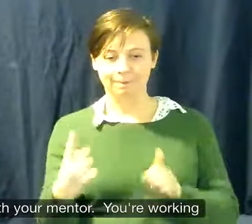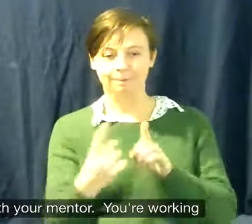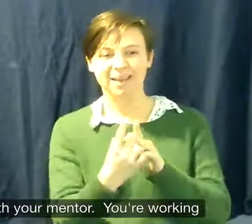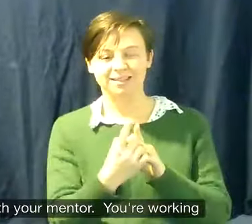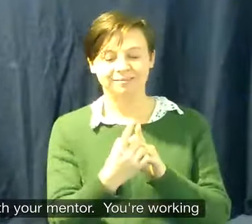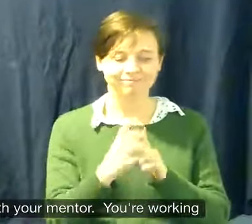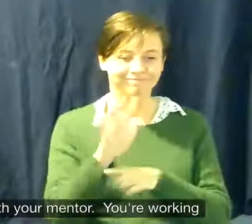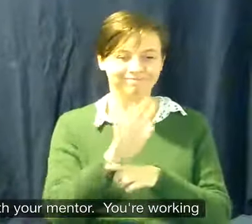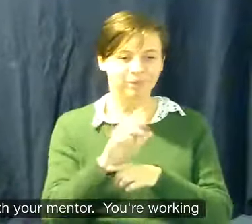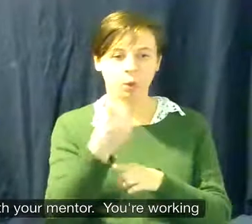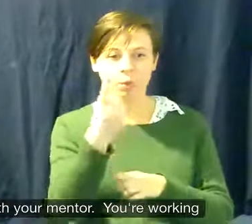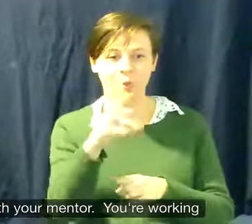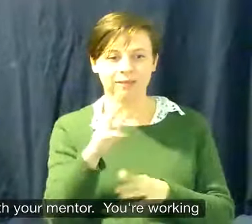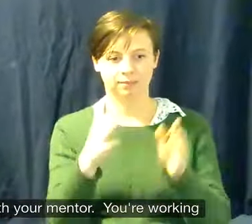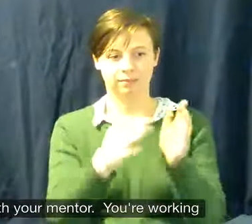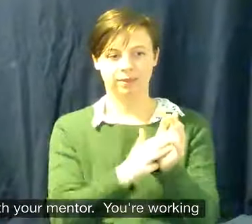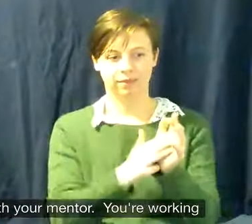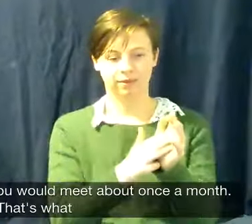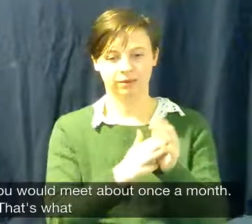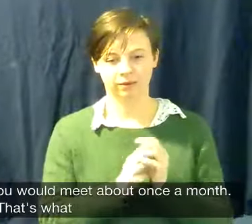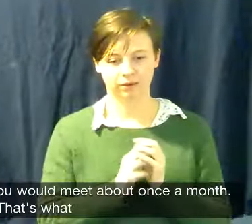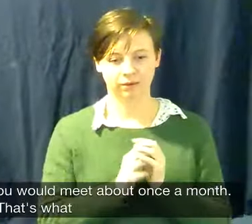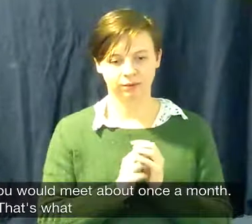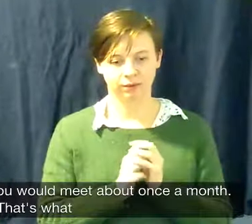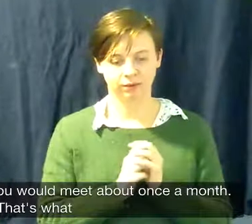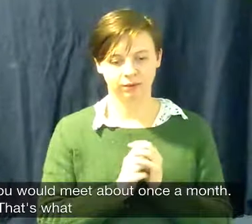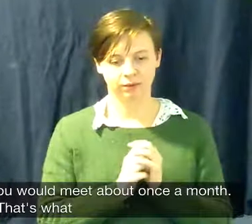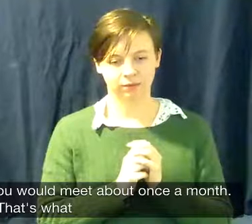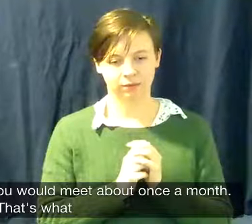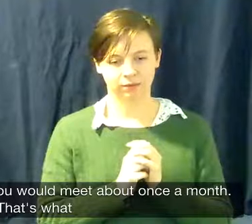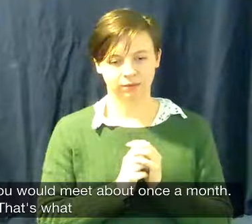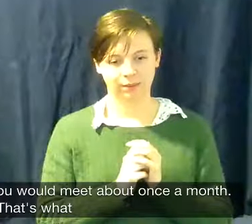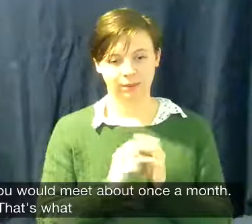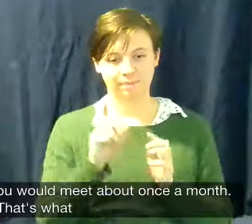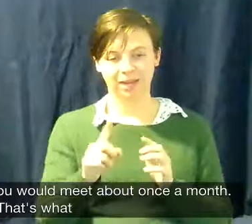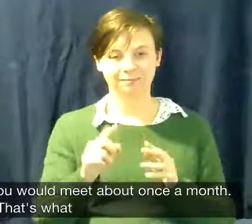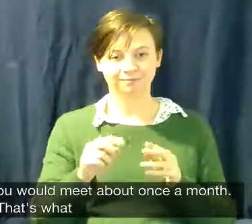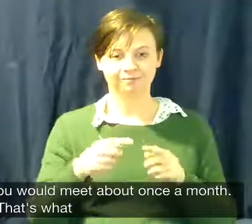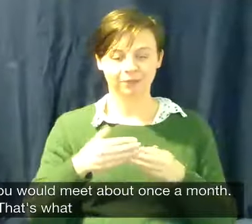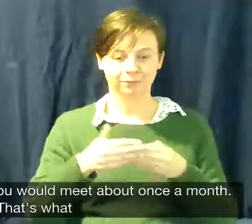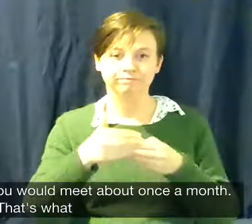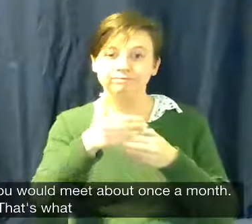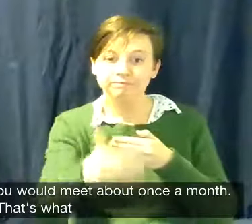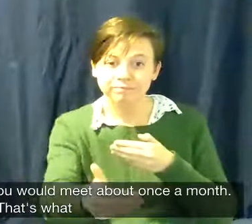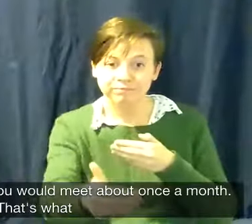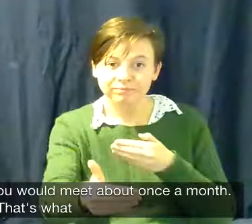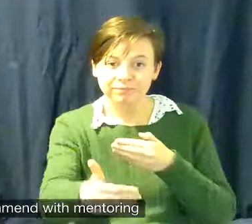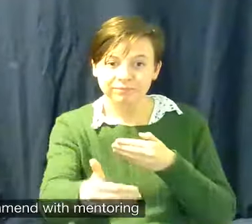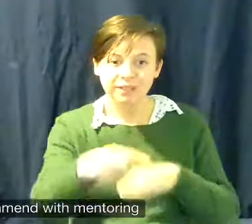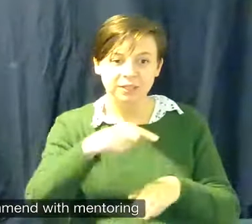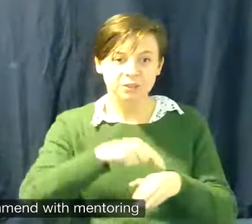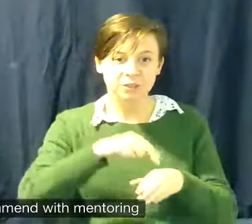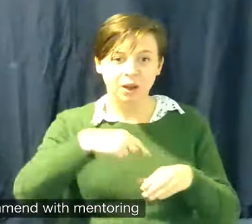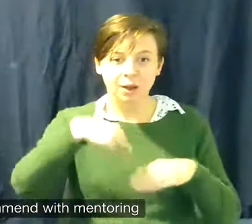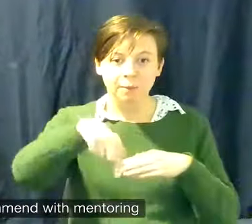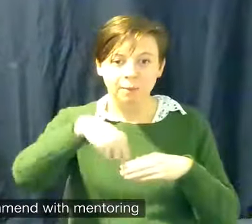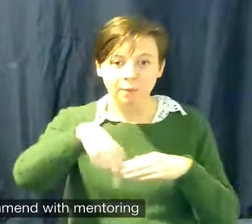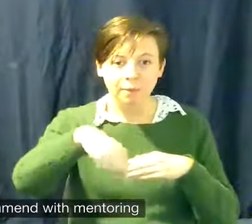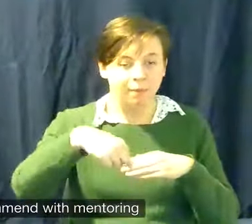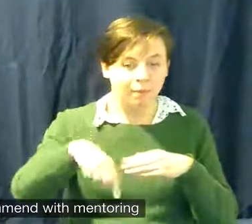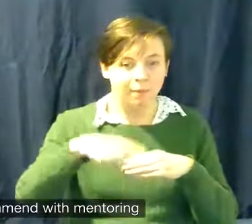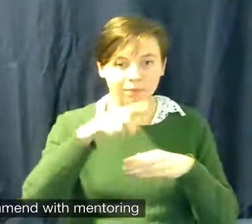with mentoring. And in between, you'd be following up with activities and things that your mentor